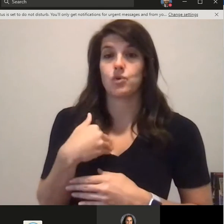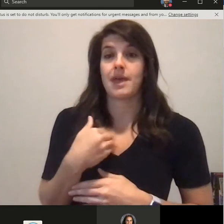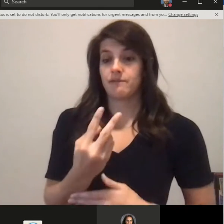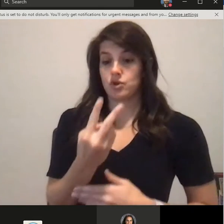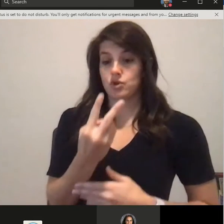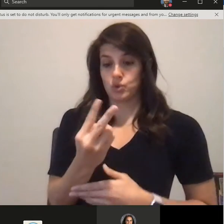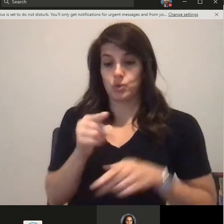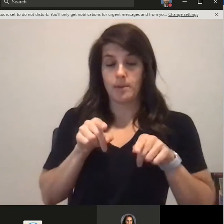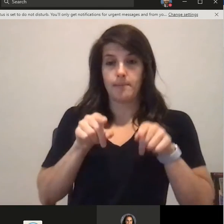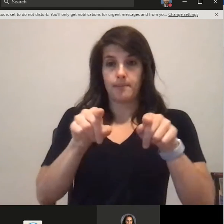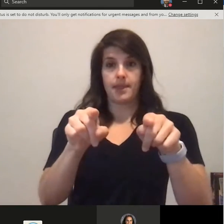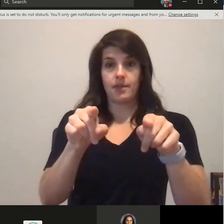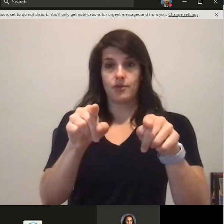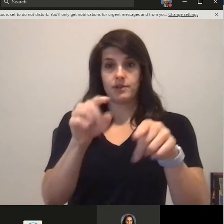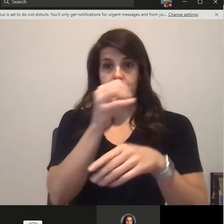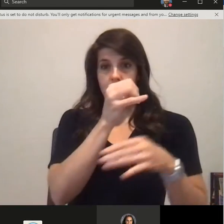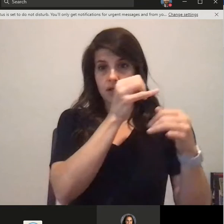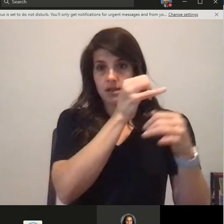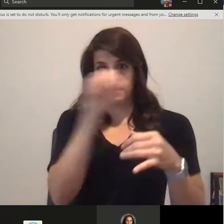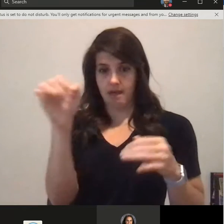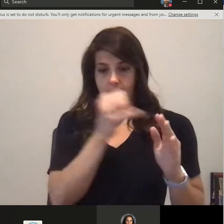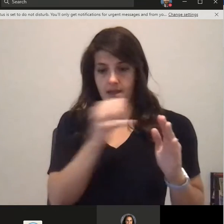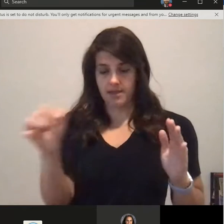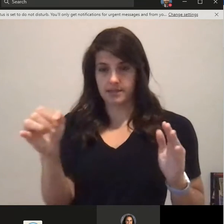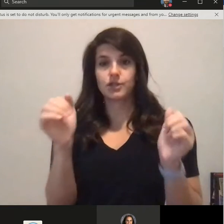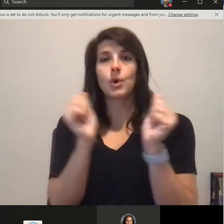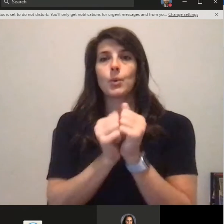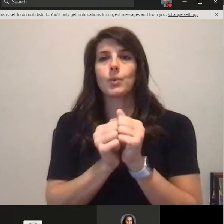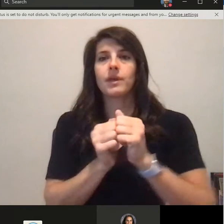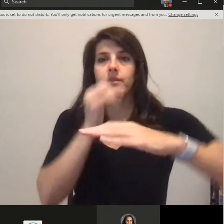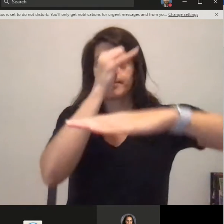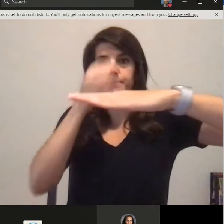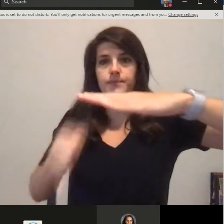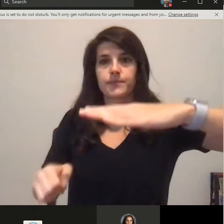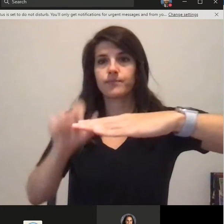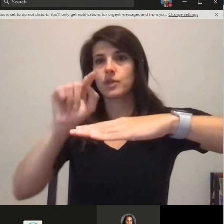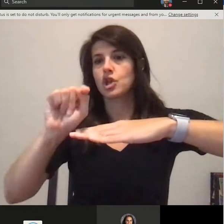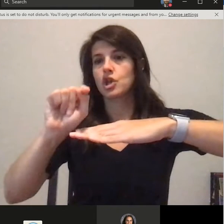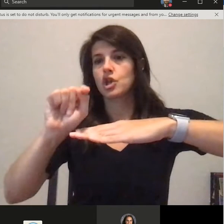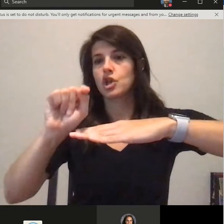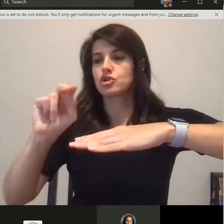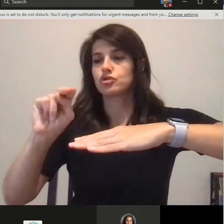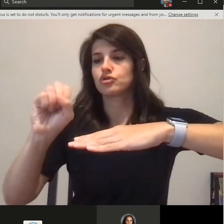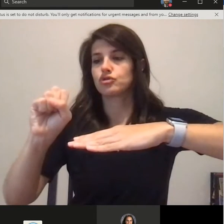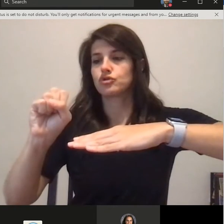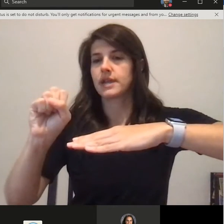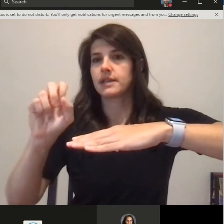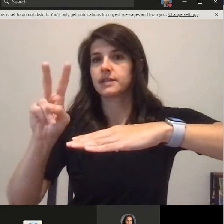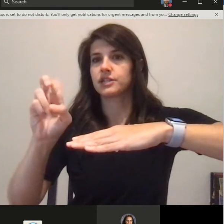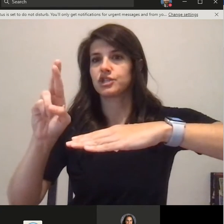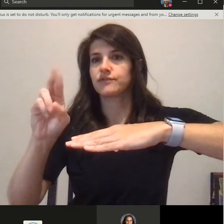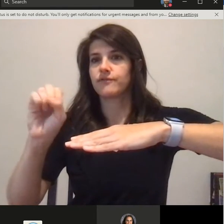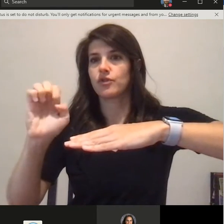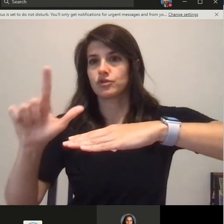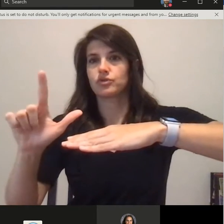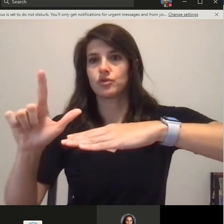parallel lines that has a transversal or a line cutting through